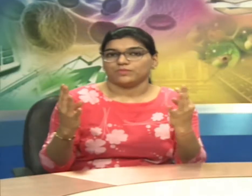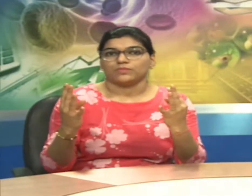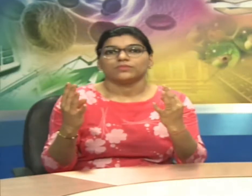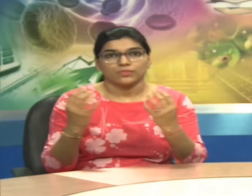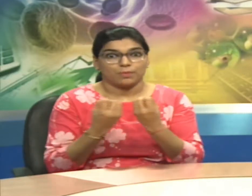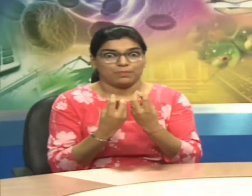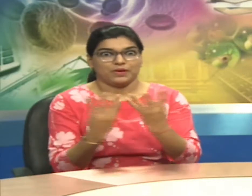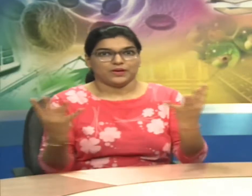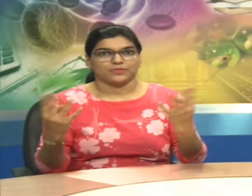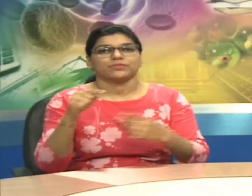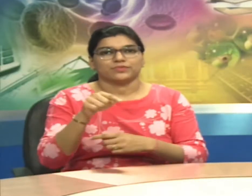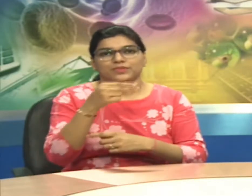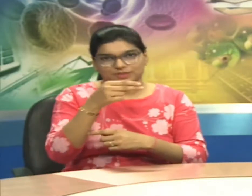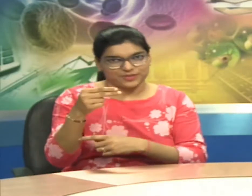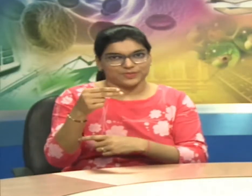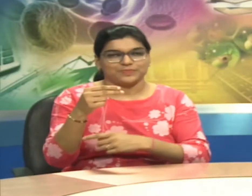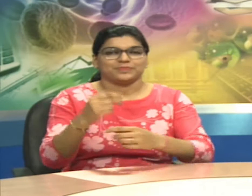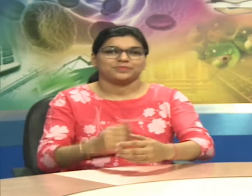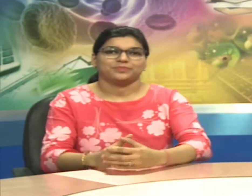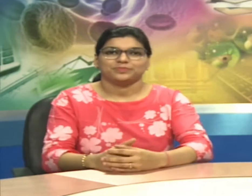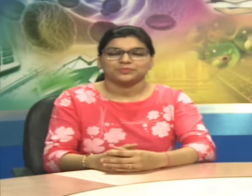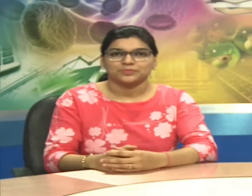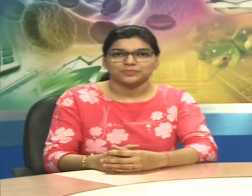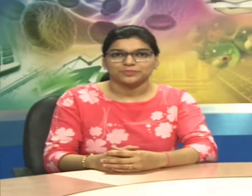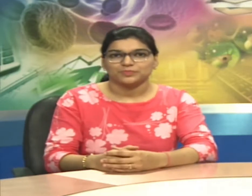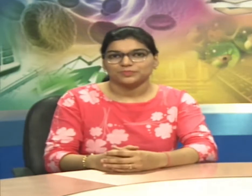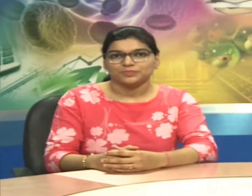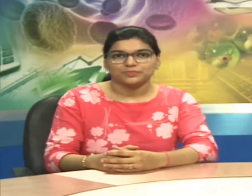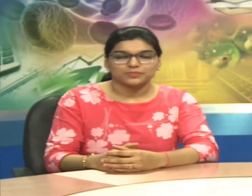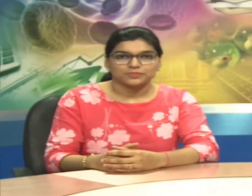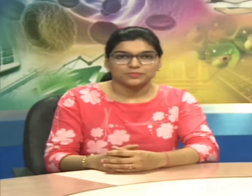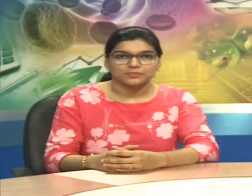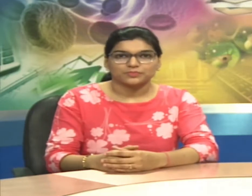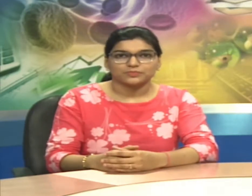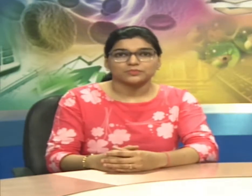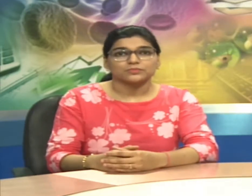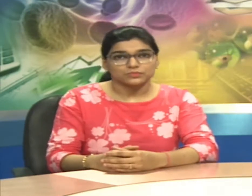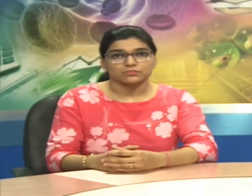I am doing my job here. Student and employee are different words.